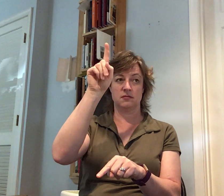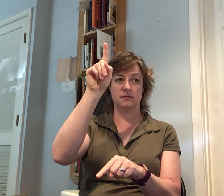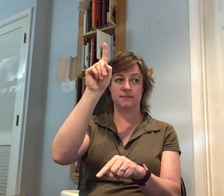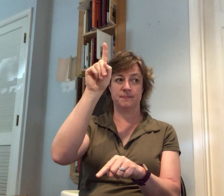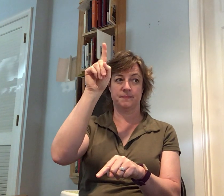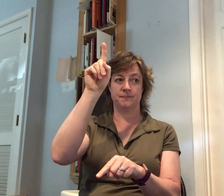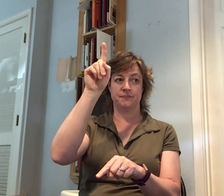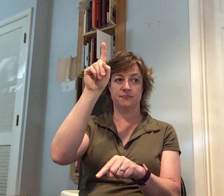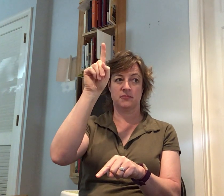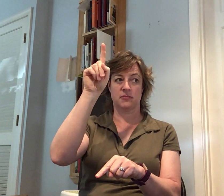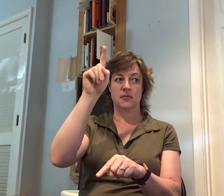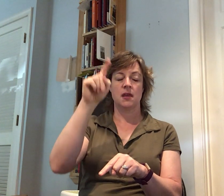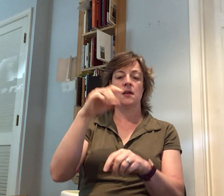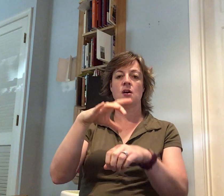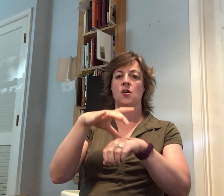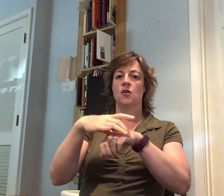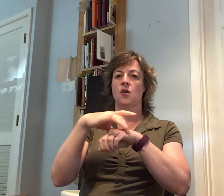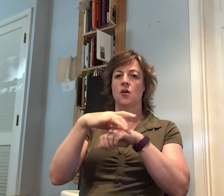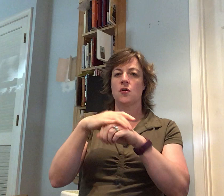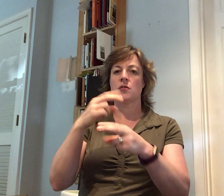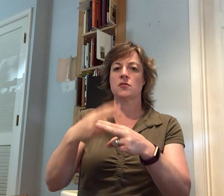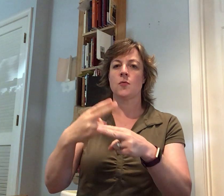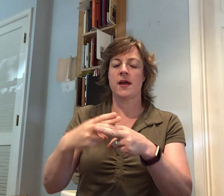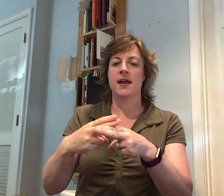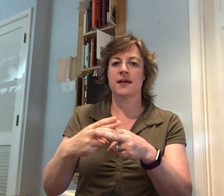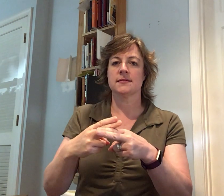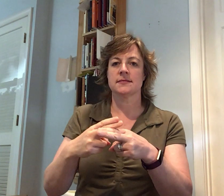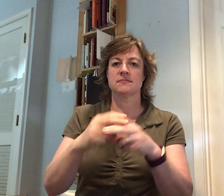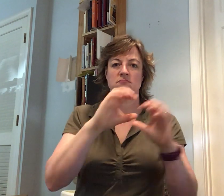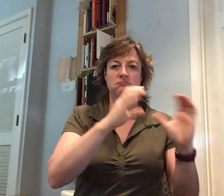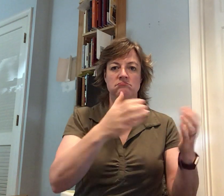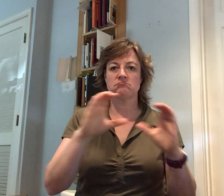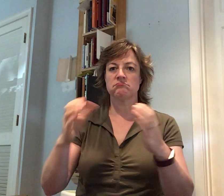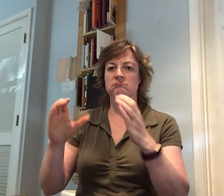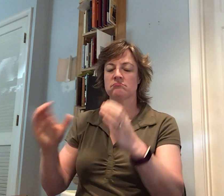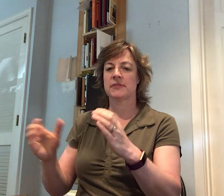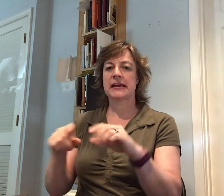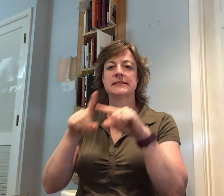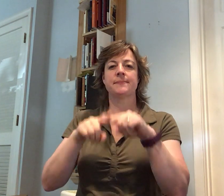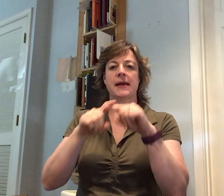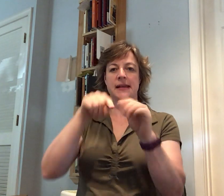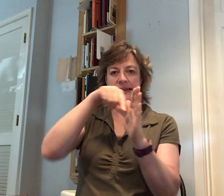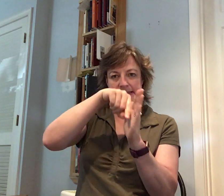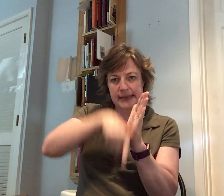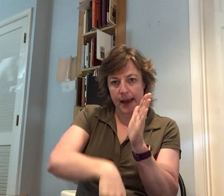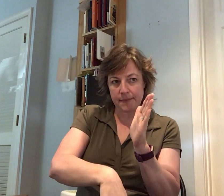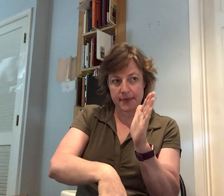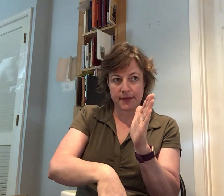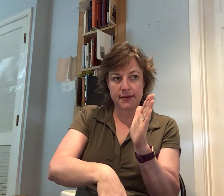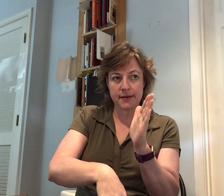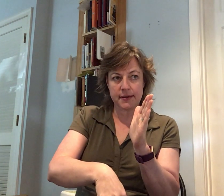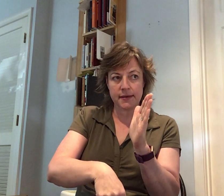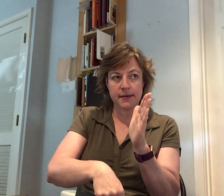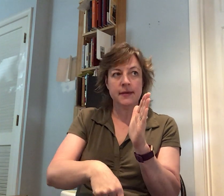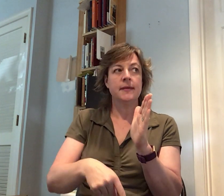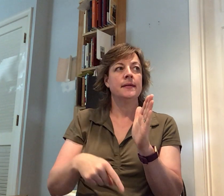Earthquakes are classified according to the depth at which they occur. An earthquake whose focus is less